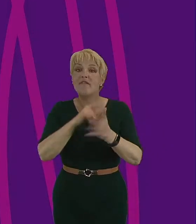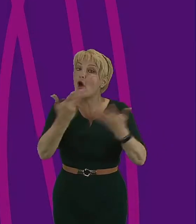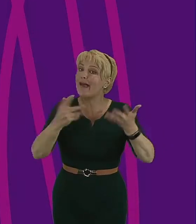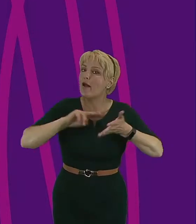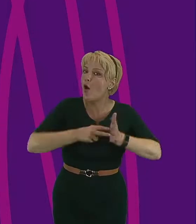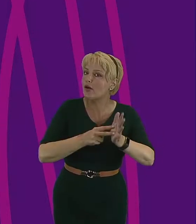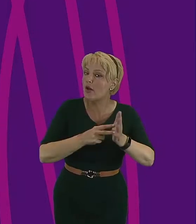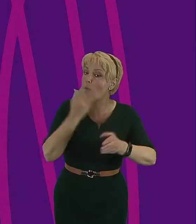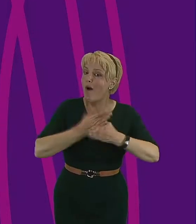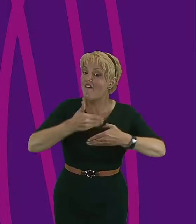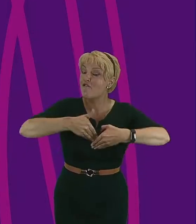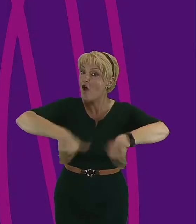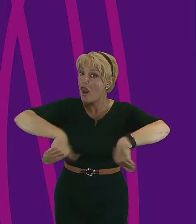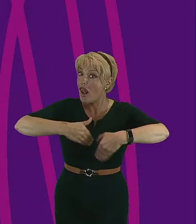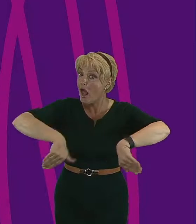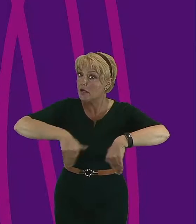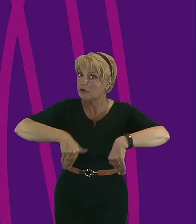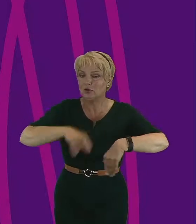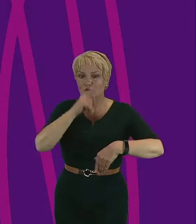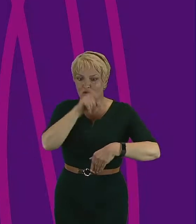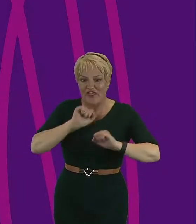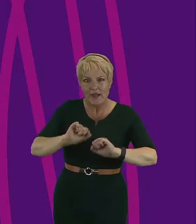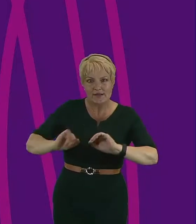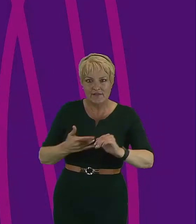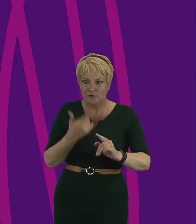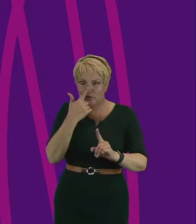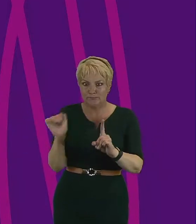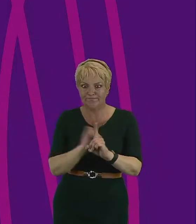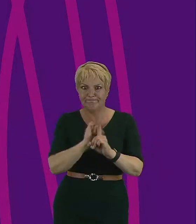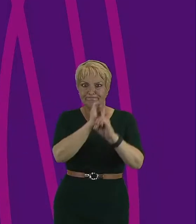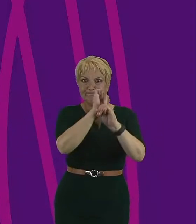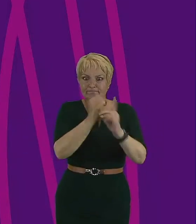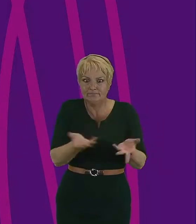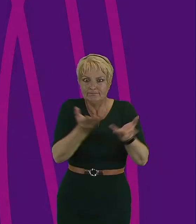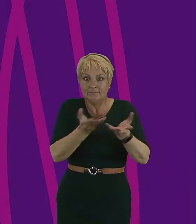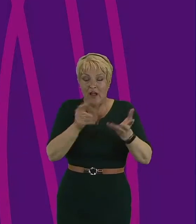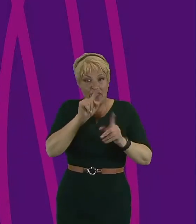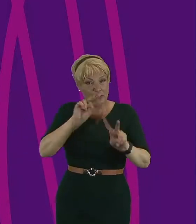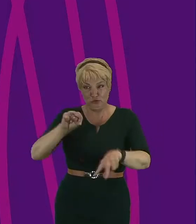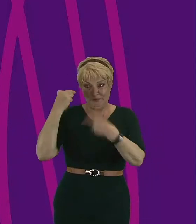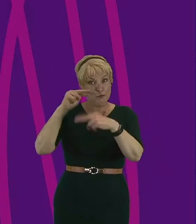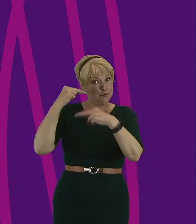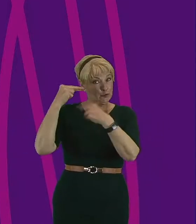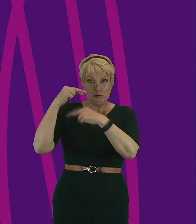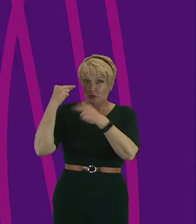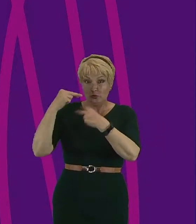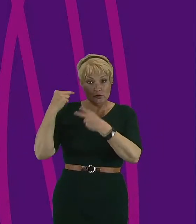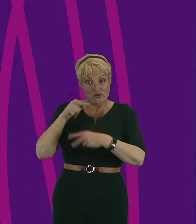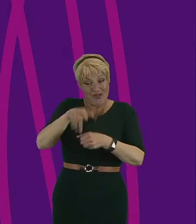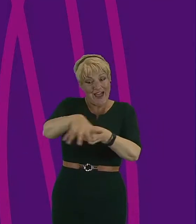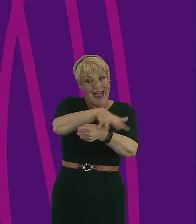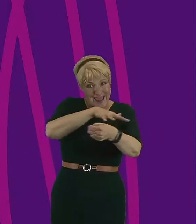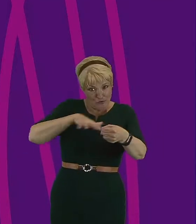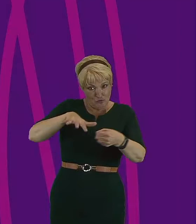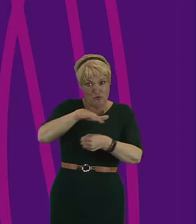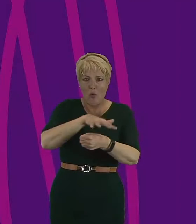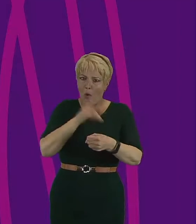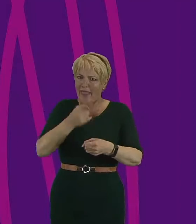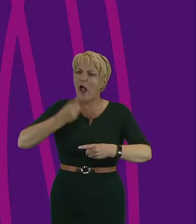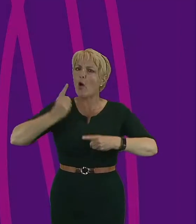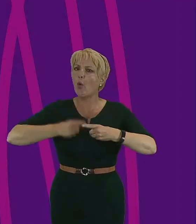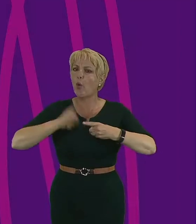front line to allow services to be upscaled, and this is kept under constant review. So this is an area where there's been a pretty